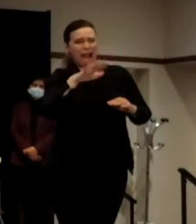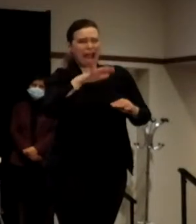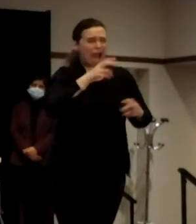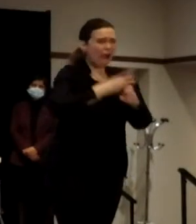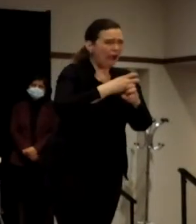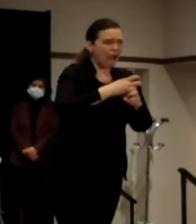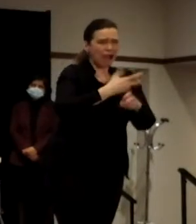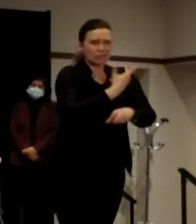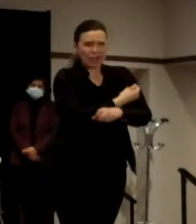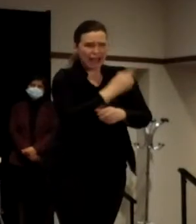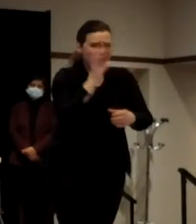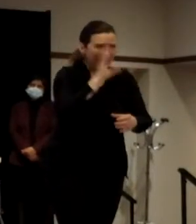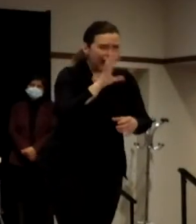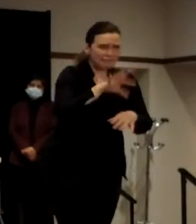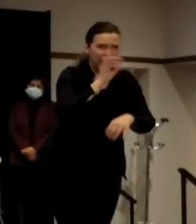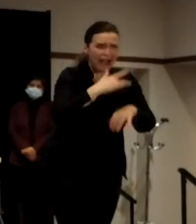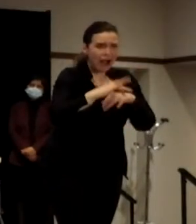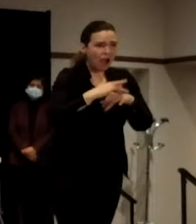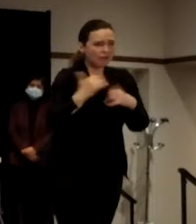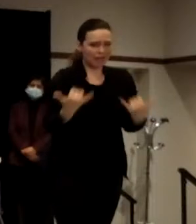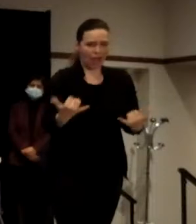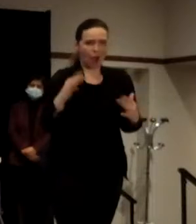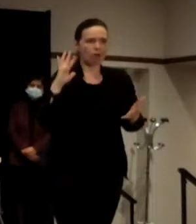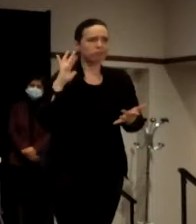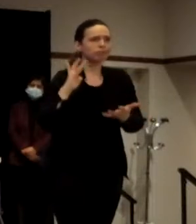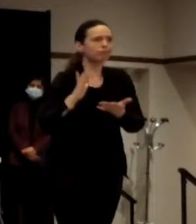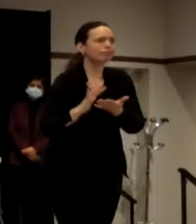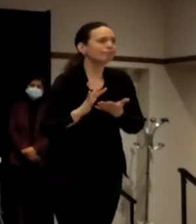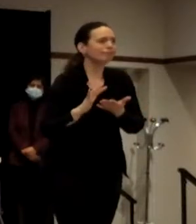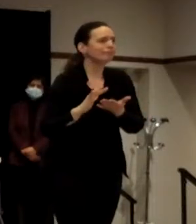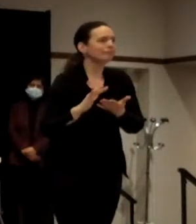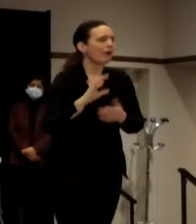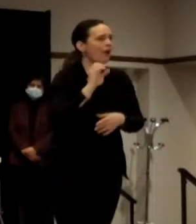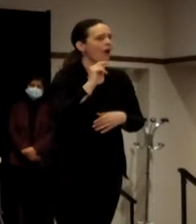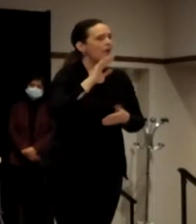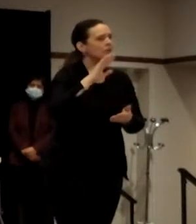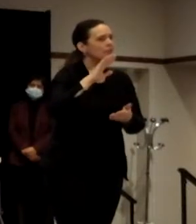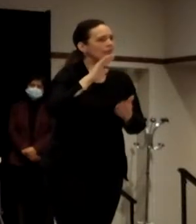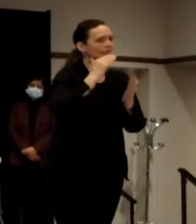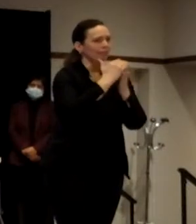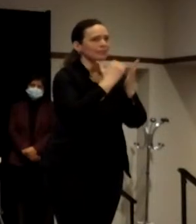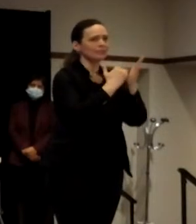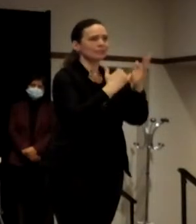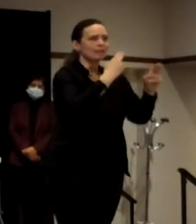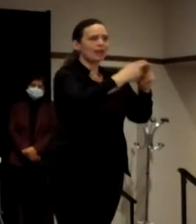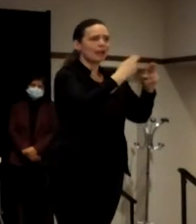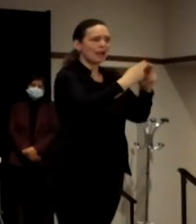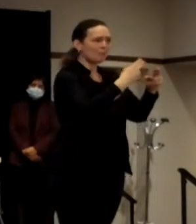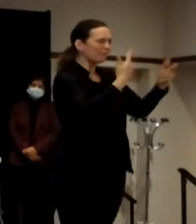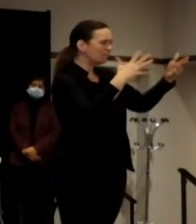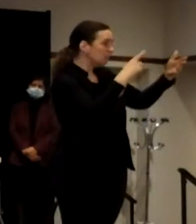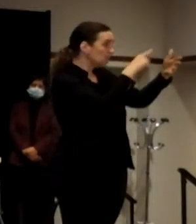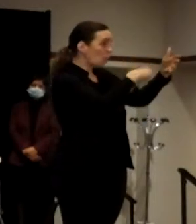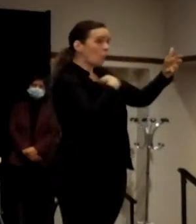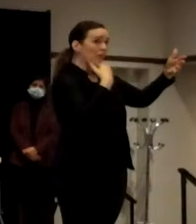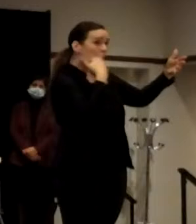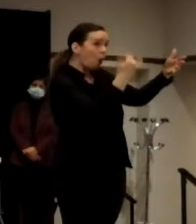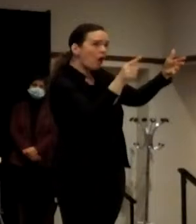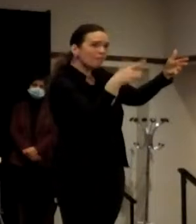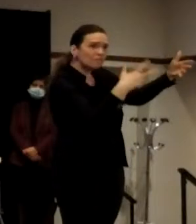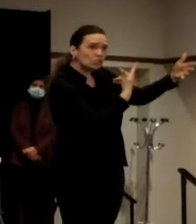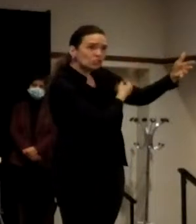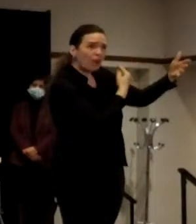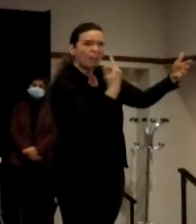vaccine. So I think we're making real progress here in that category. I know with educators we have, I know with law enforcement professionals we